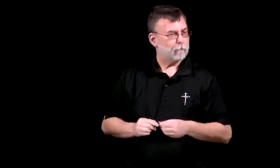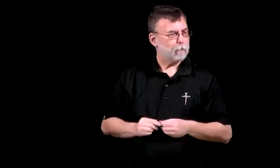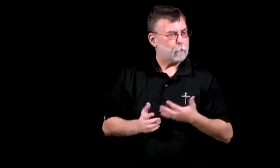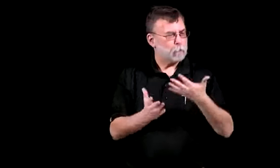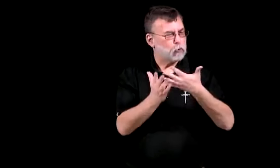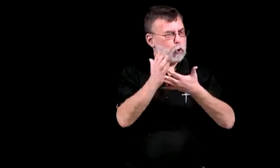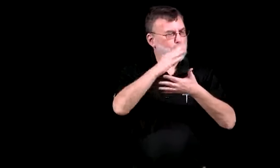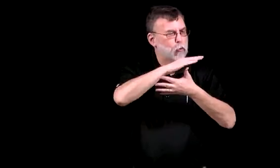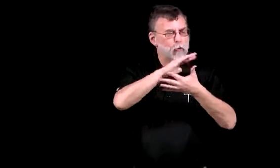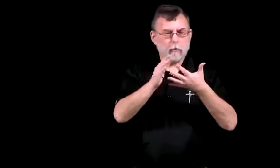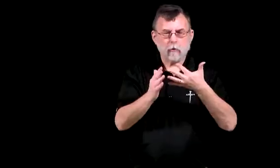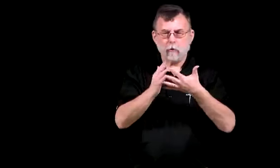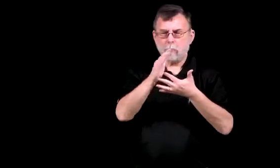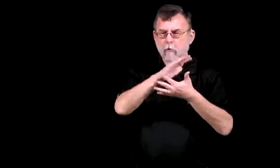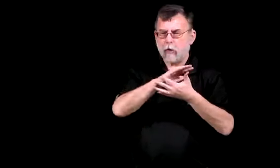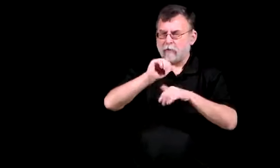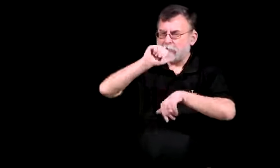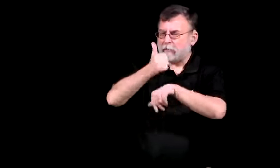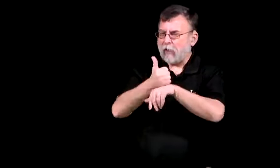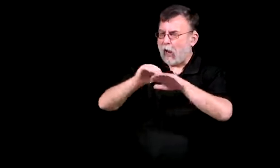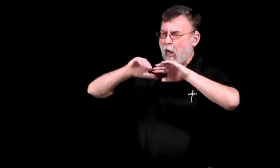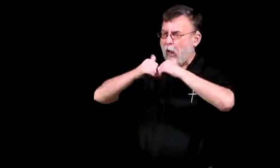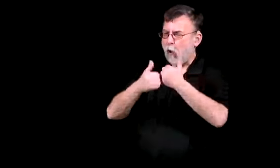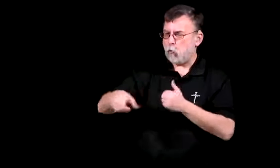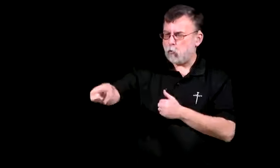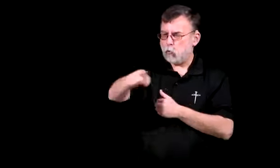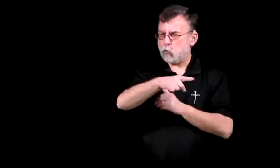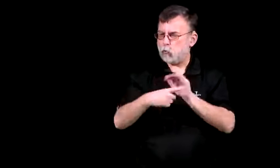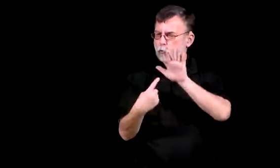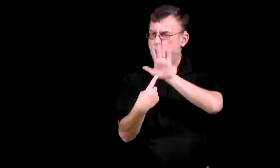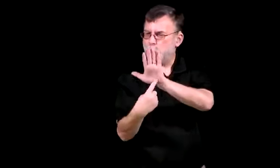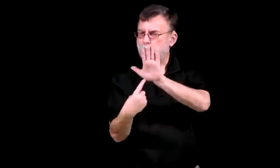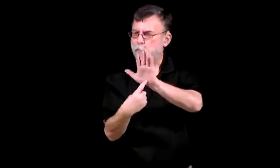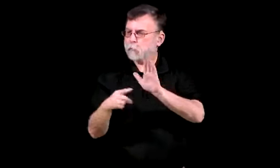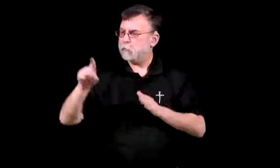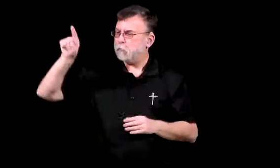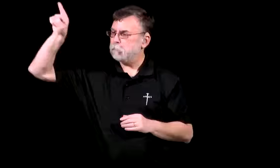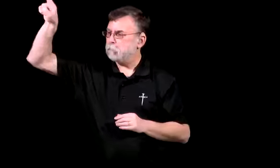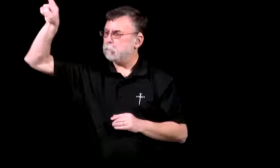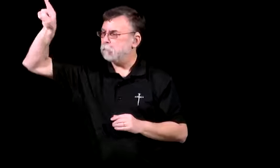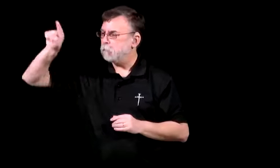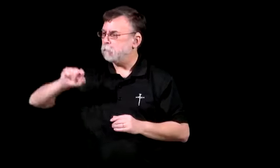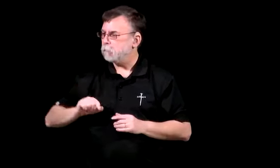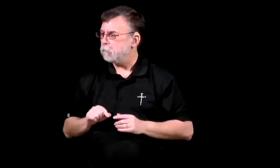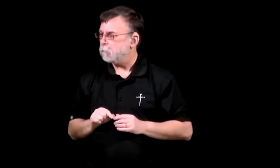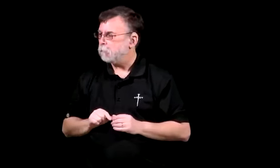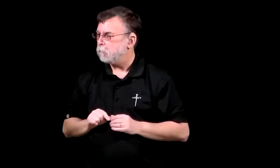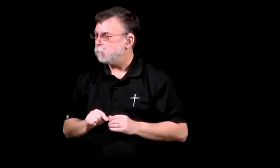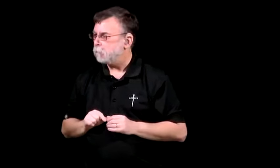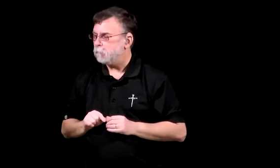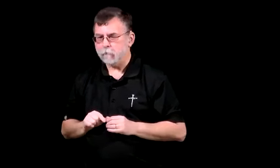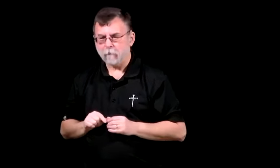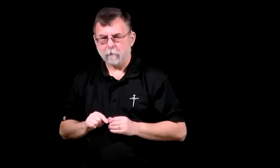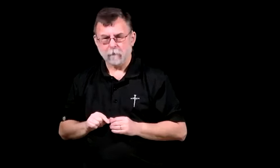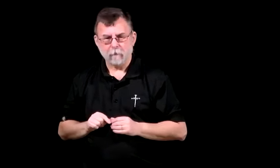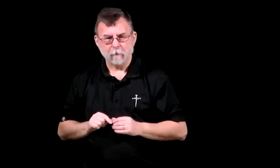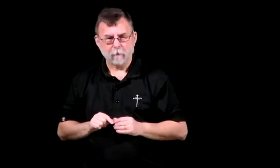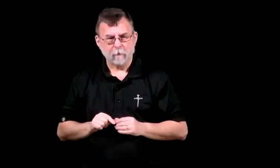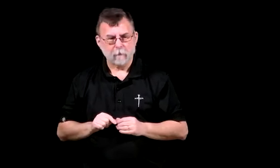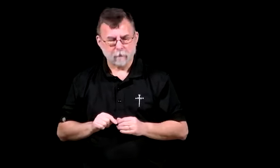But just take a few minutes every day and set your priorities on how you want to represent God. And then act on those